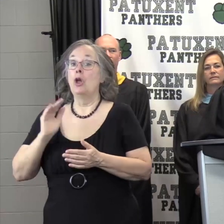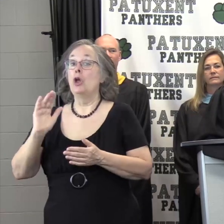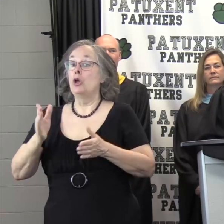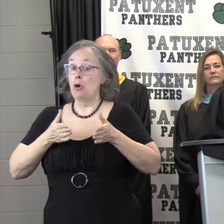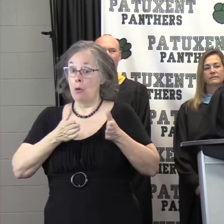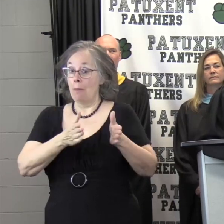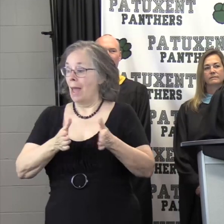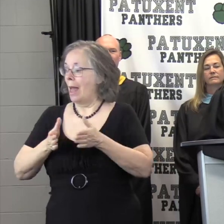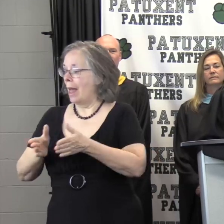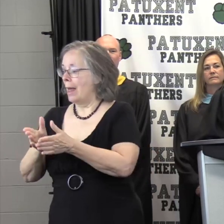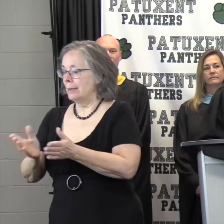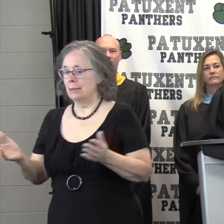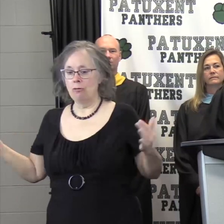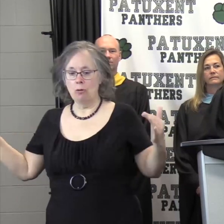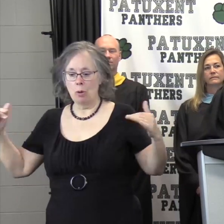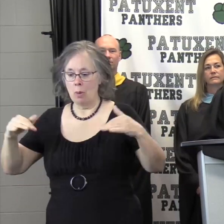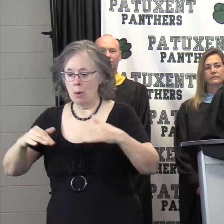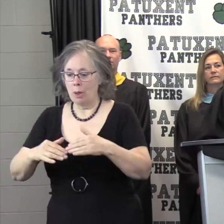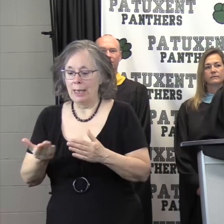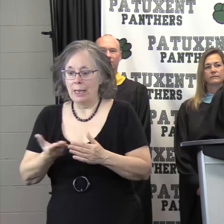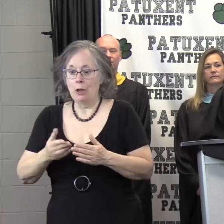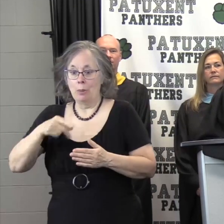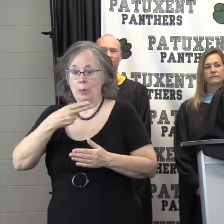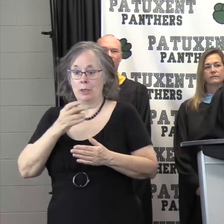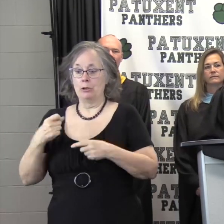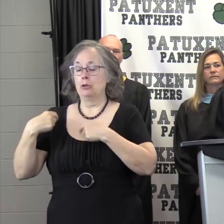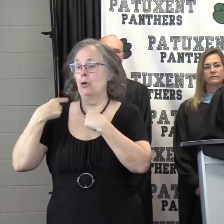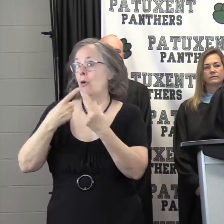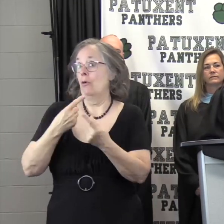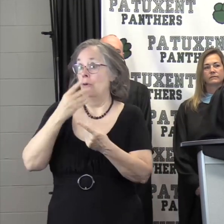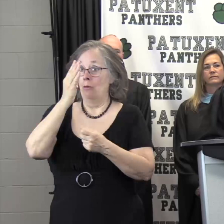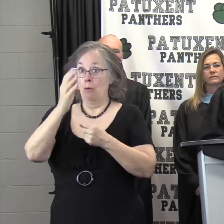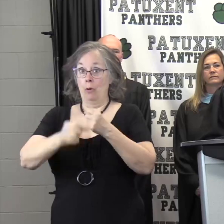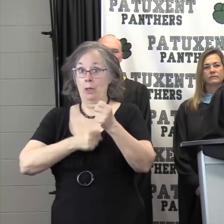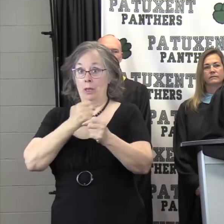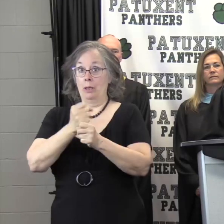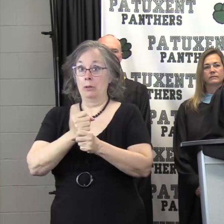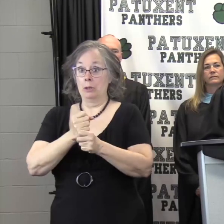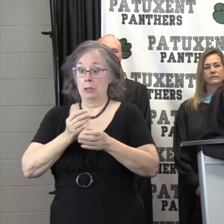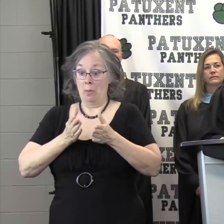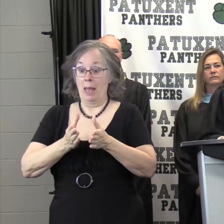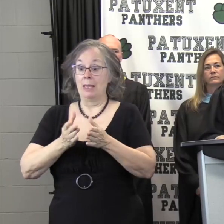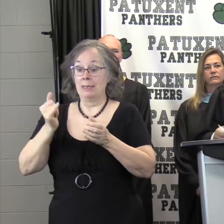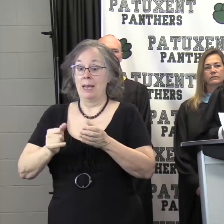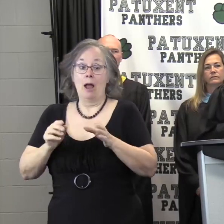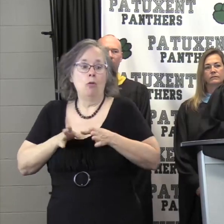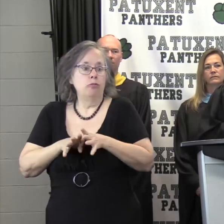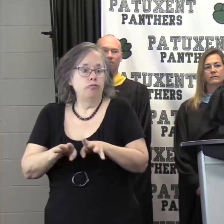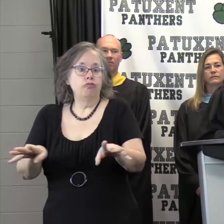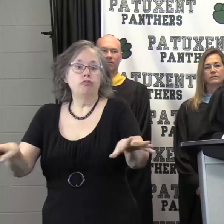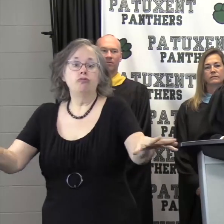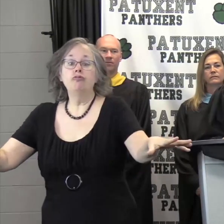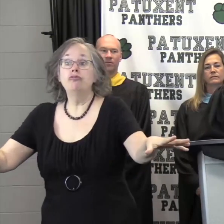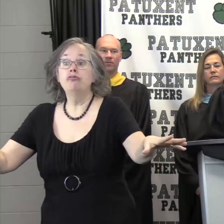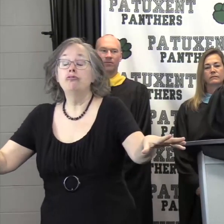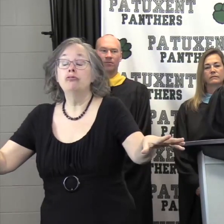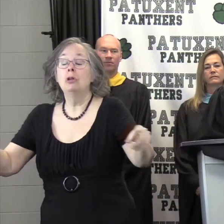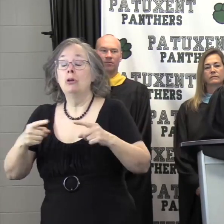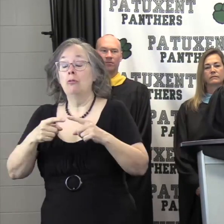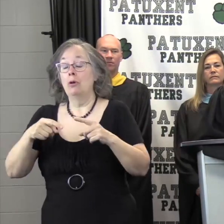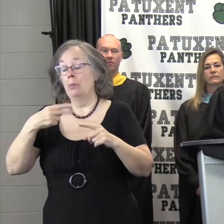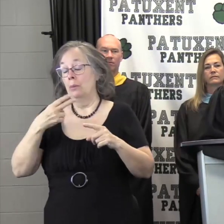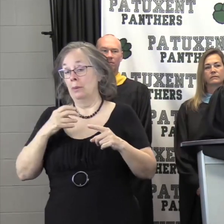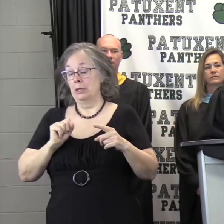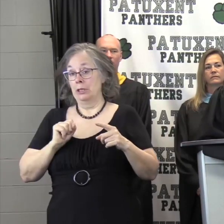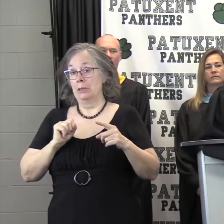As your paths have converged daily on Patuxent High School over the past 4 years, your paths will now diverge from Patuxent High School.